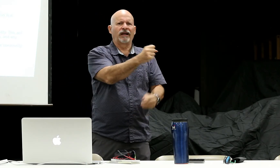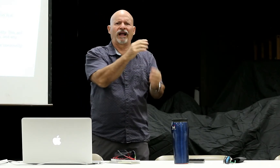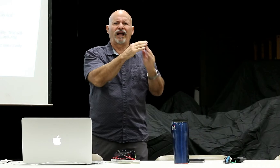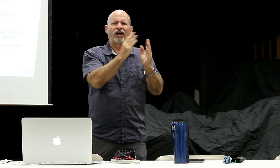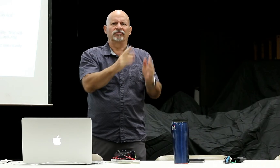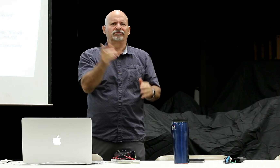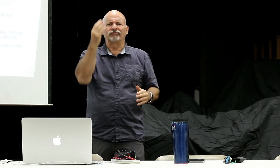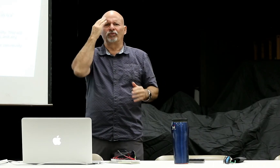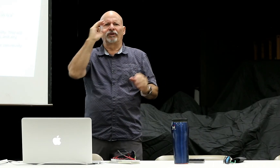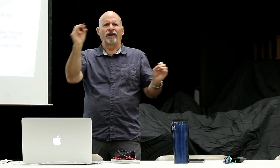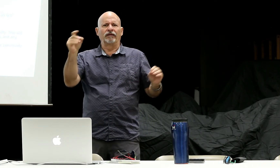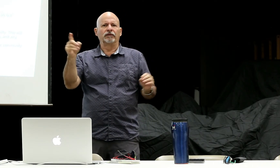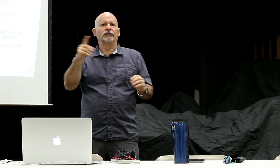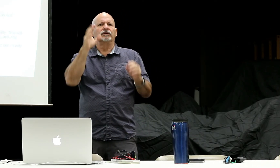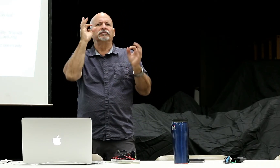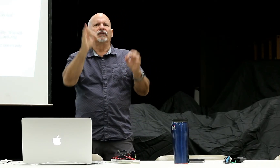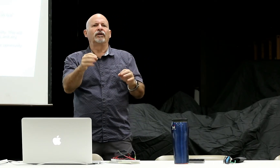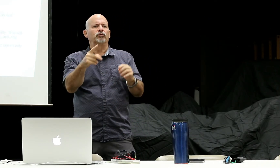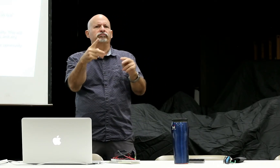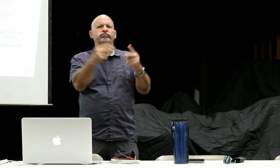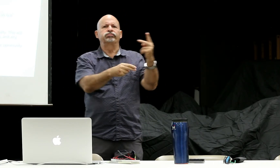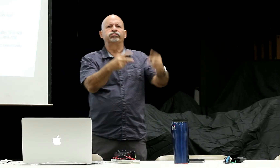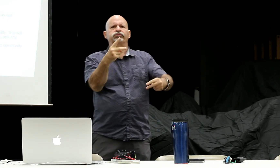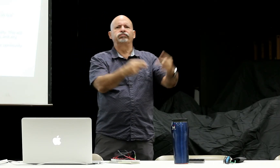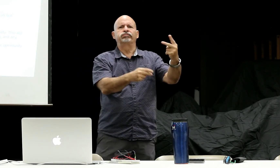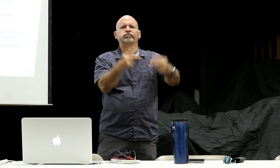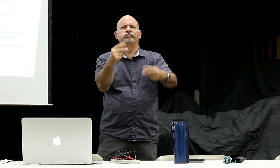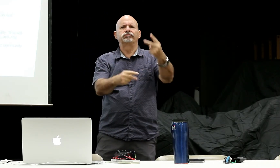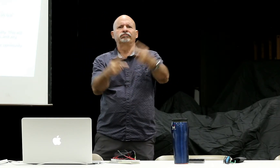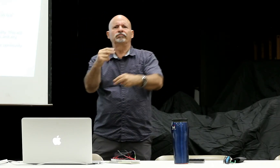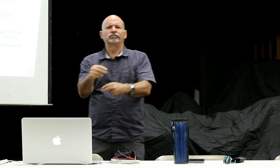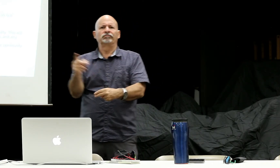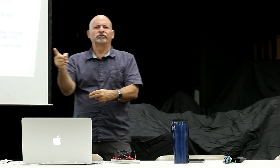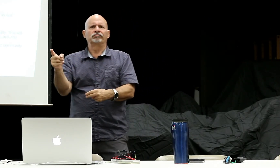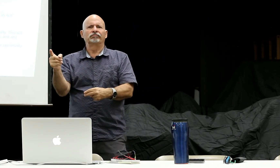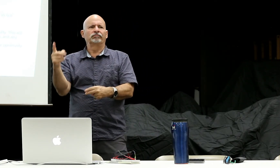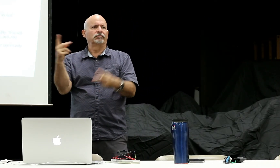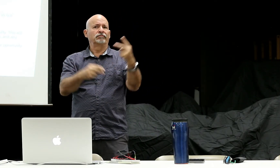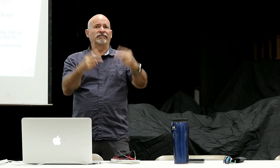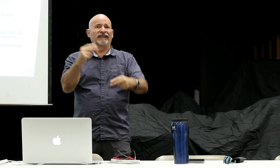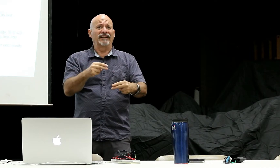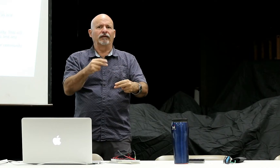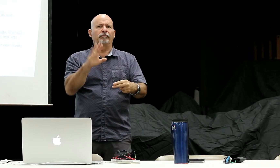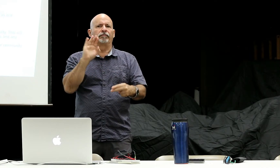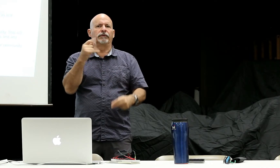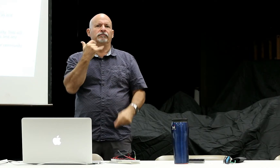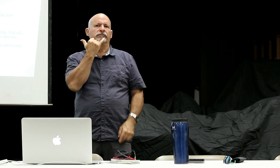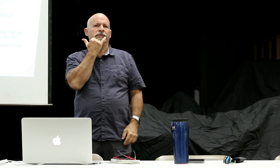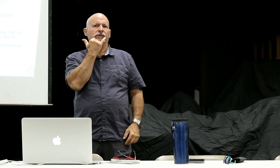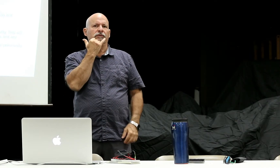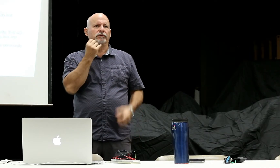life changes, and I had to call Section 8 And I learned something